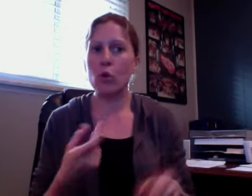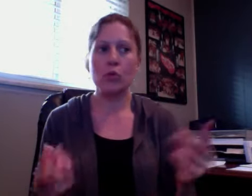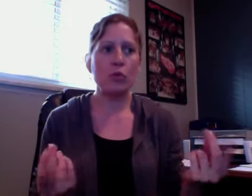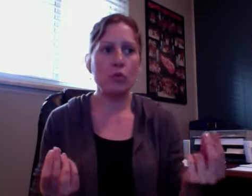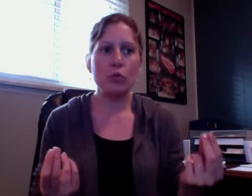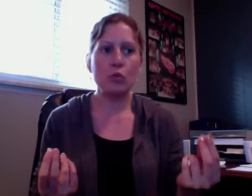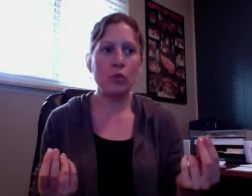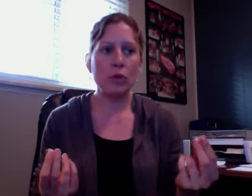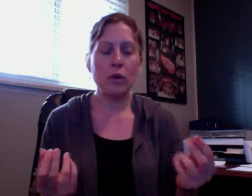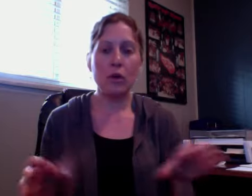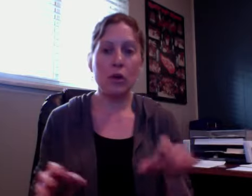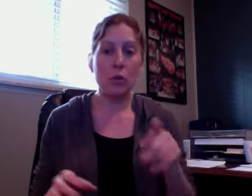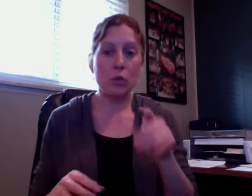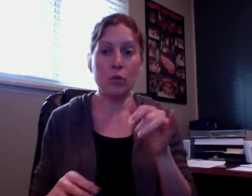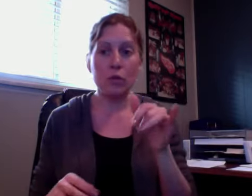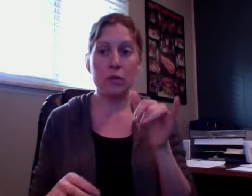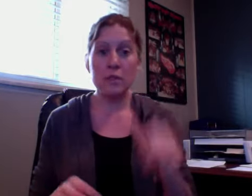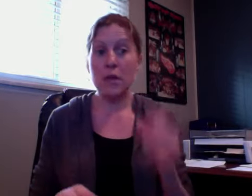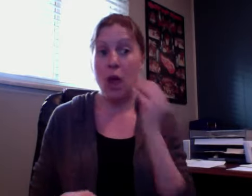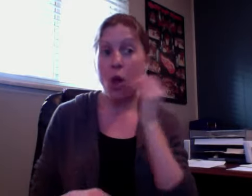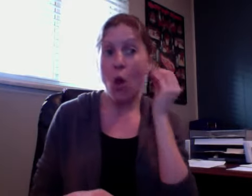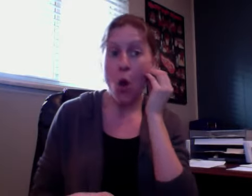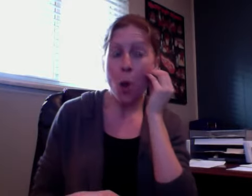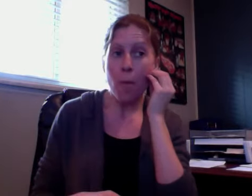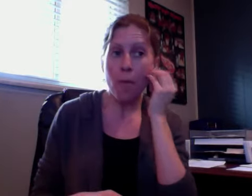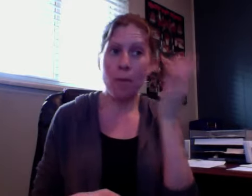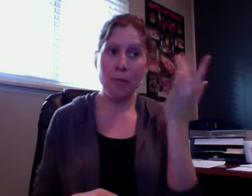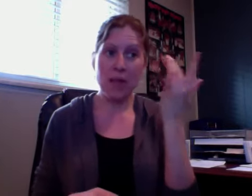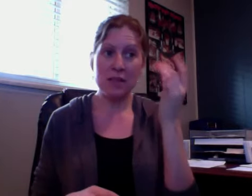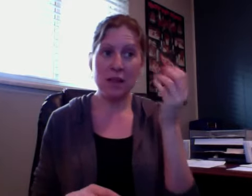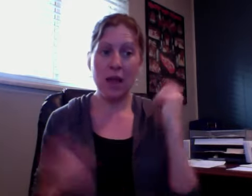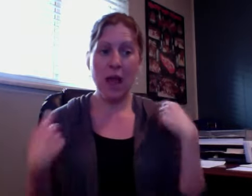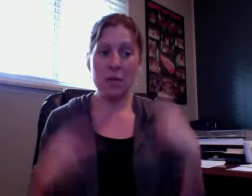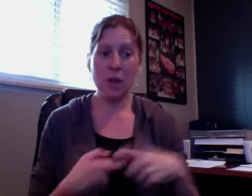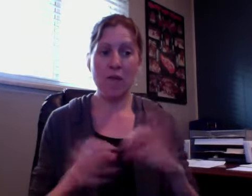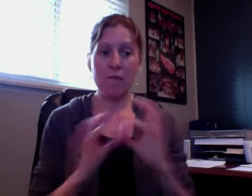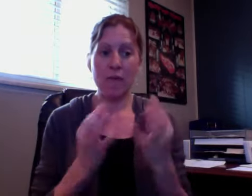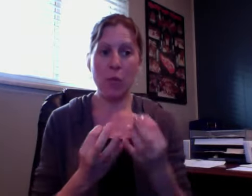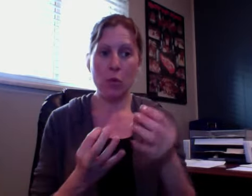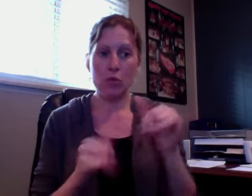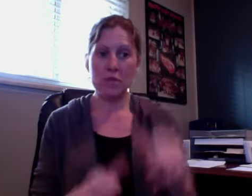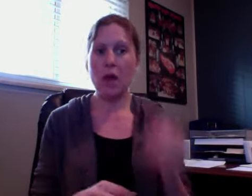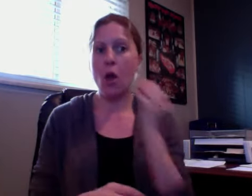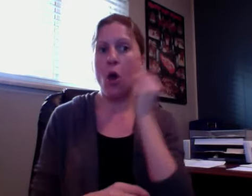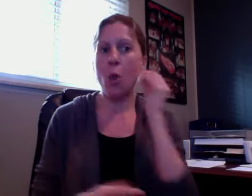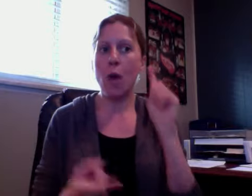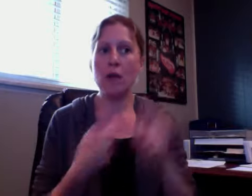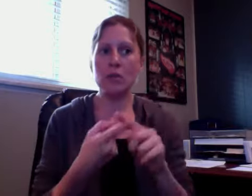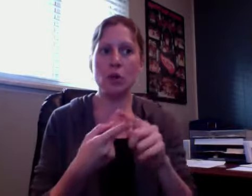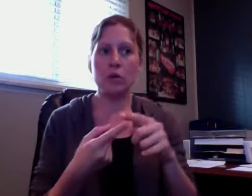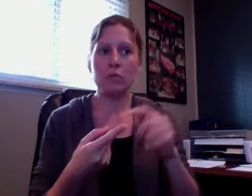you stay home until you get married. You can go to college down the street, but you don't really explore leaving the family,